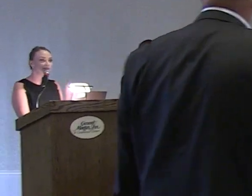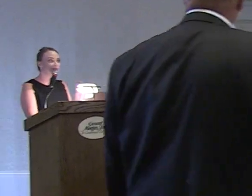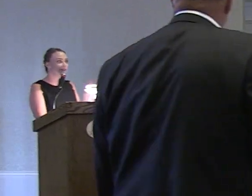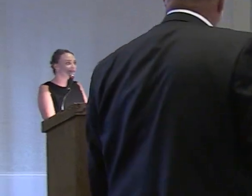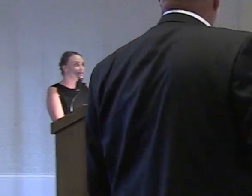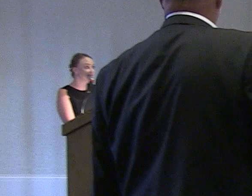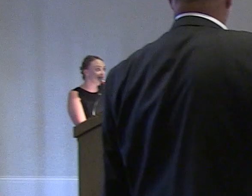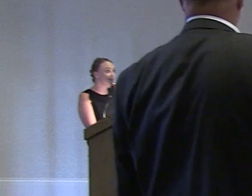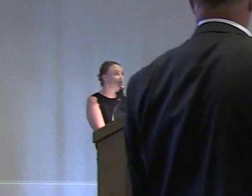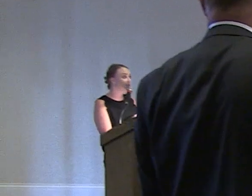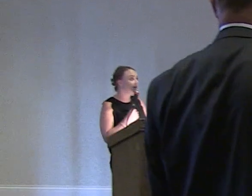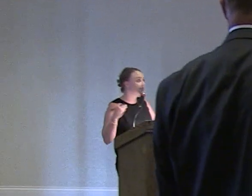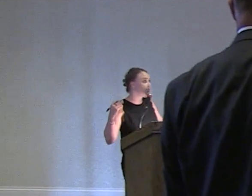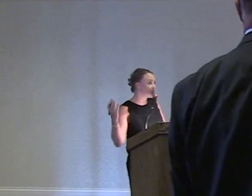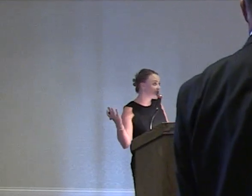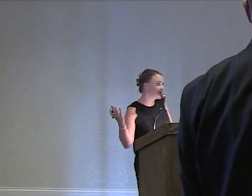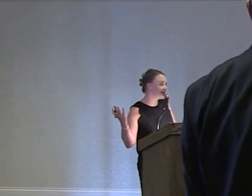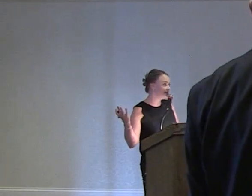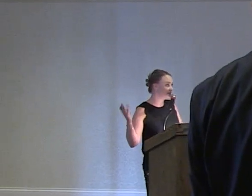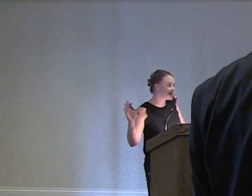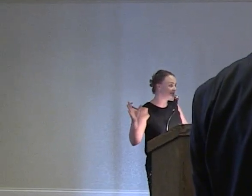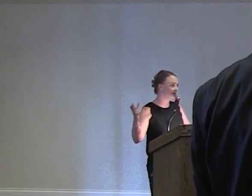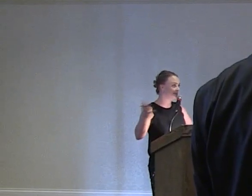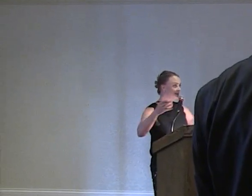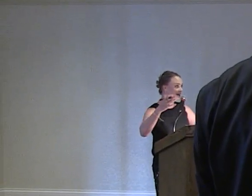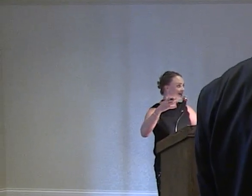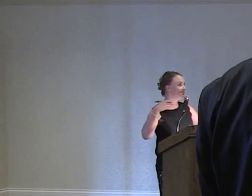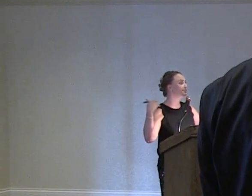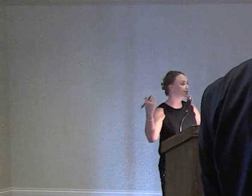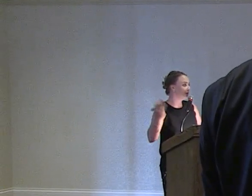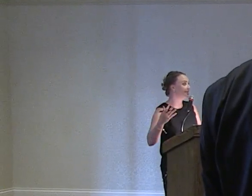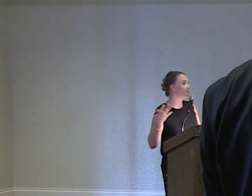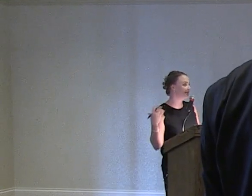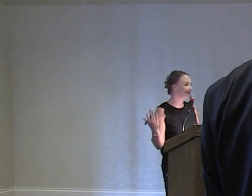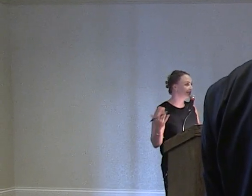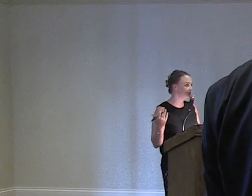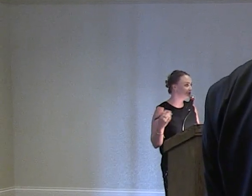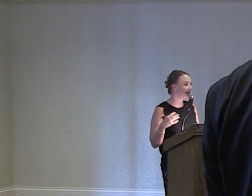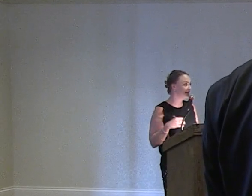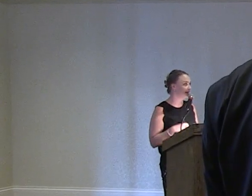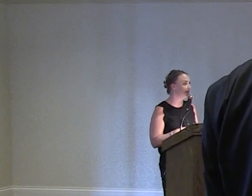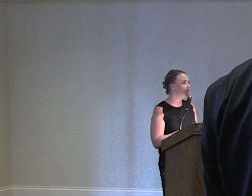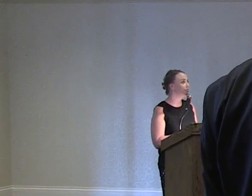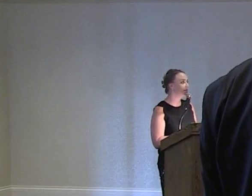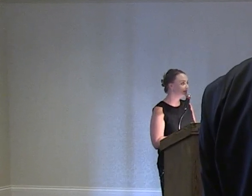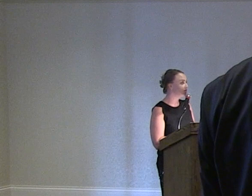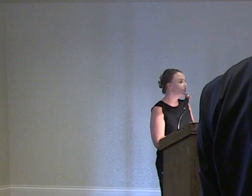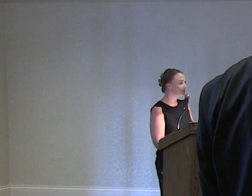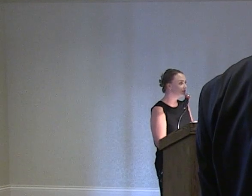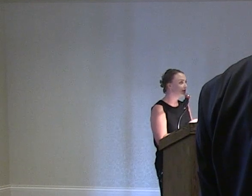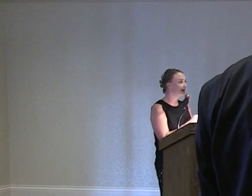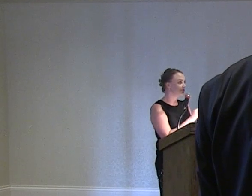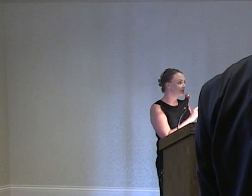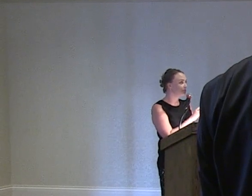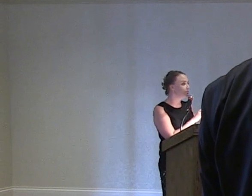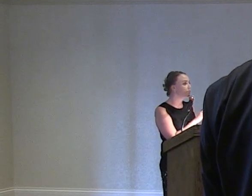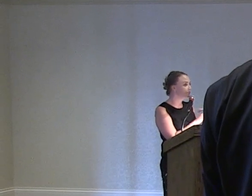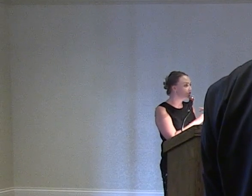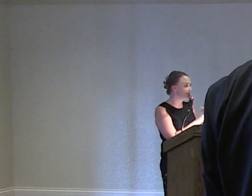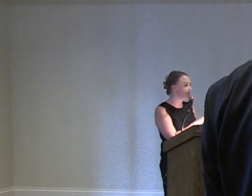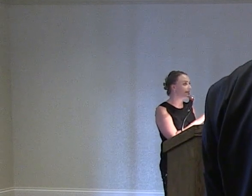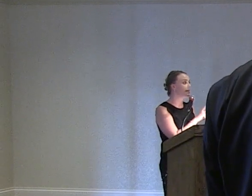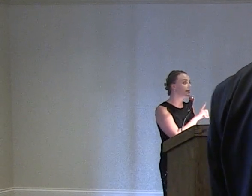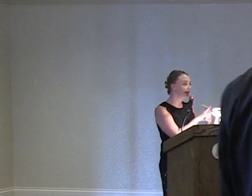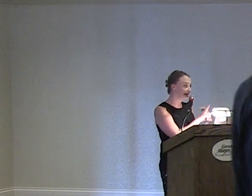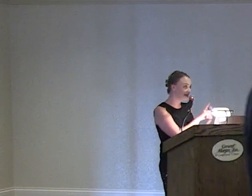legislation does give us a lot of opportunity to kind of exist in a white space and co-create but it also requires that both